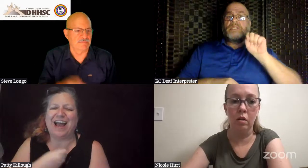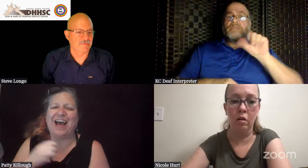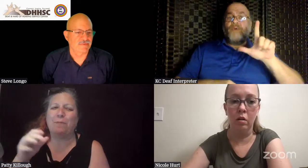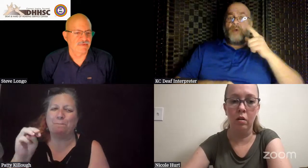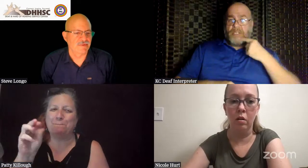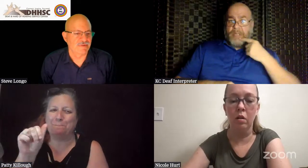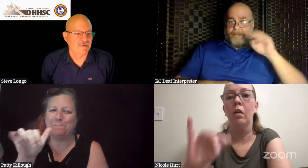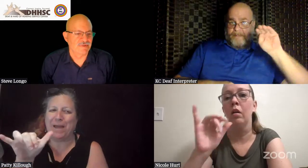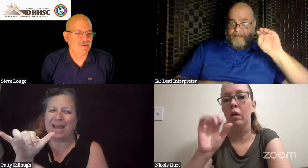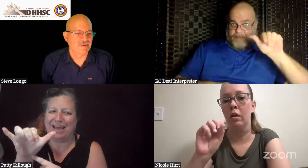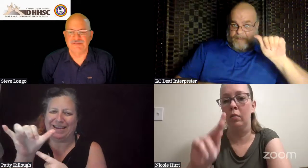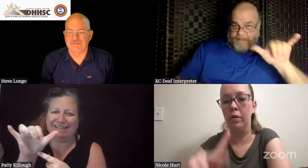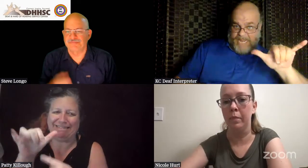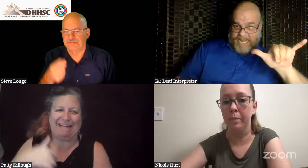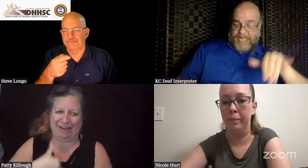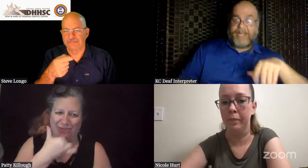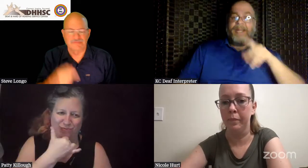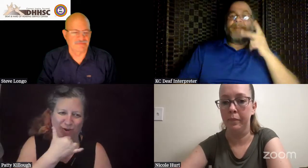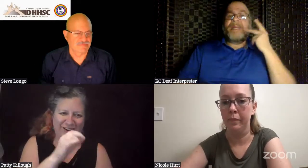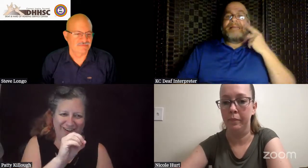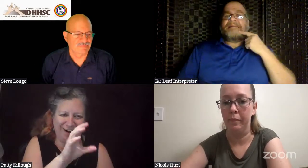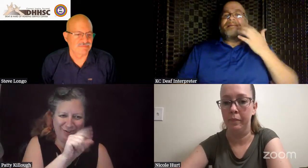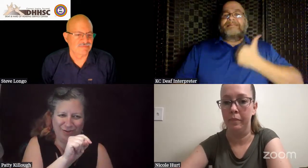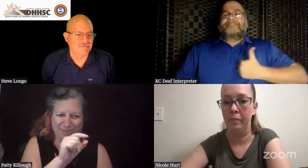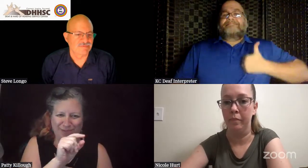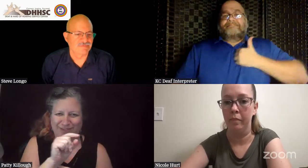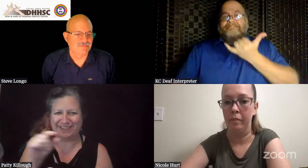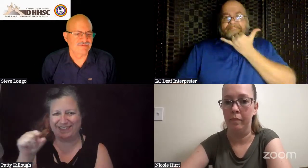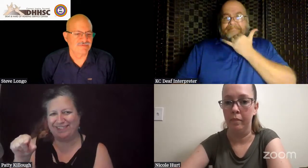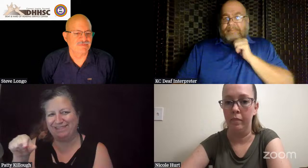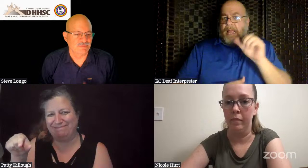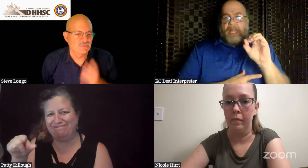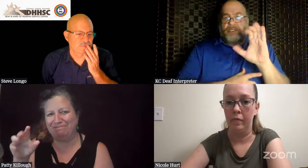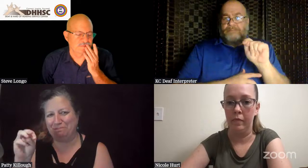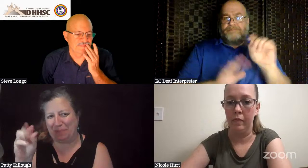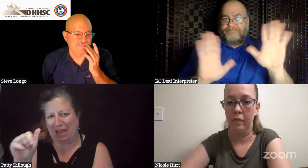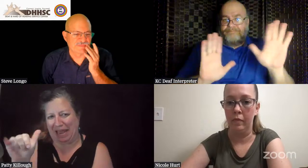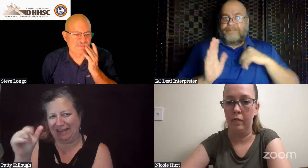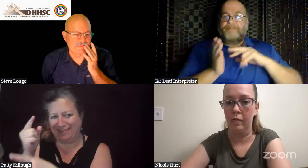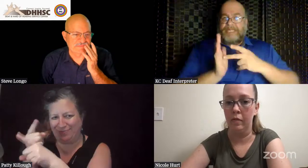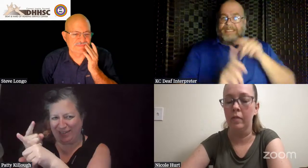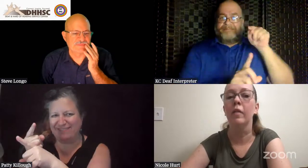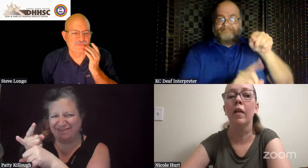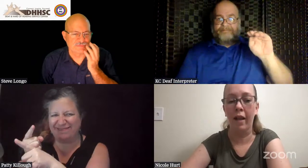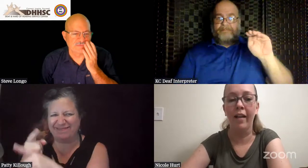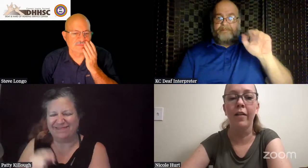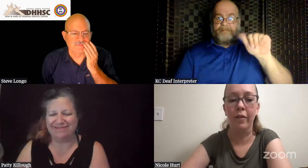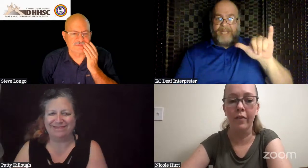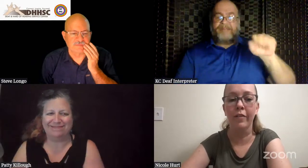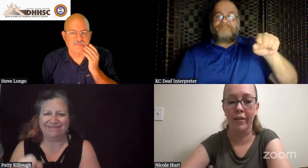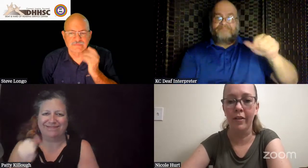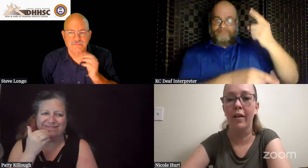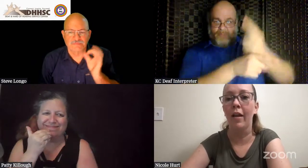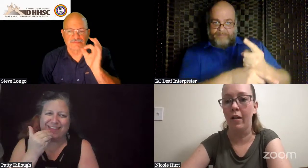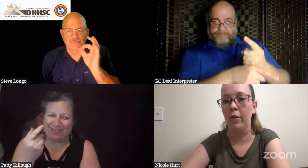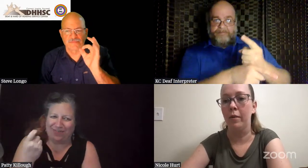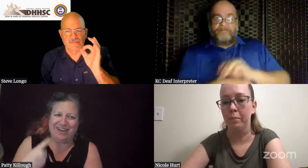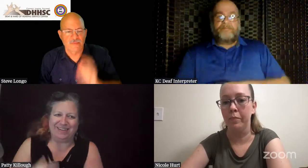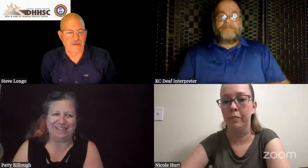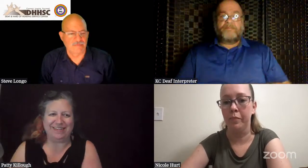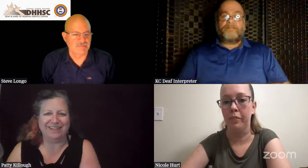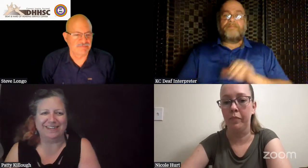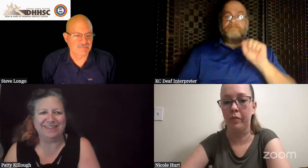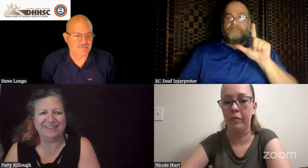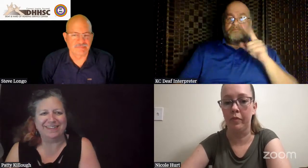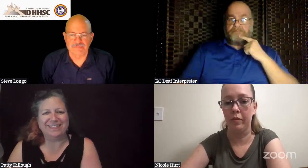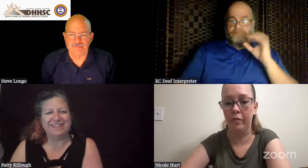you're referring to. And Steve is saying the May minutes, and Patty's is correcting that